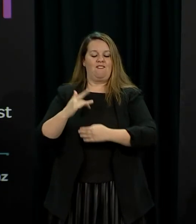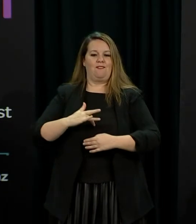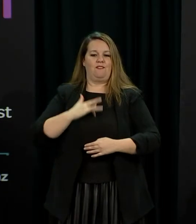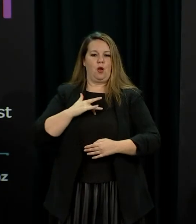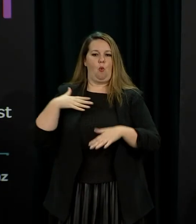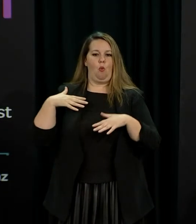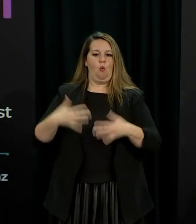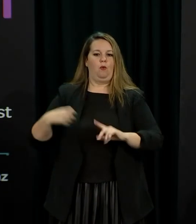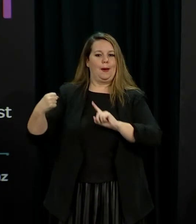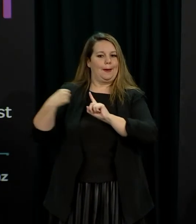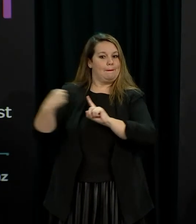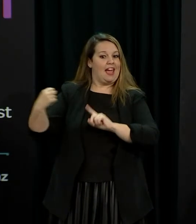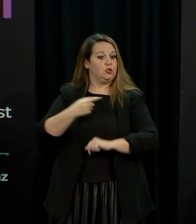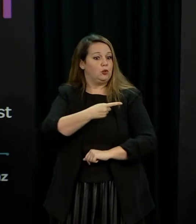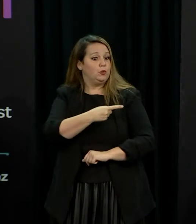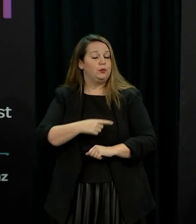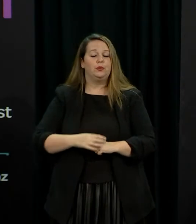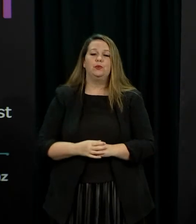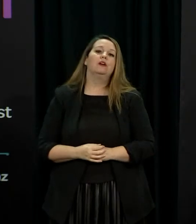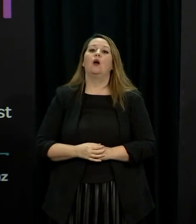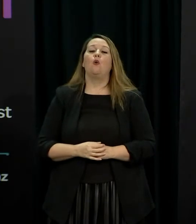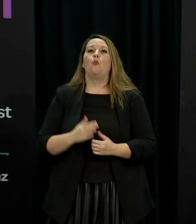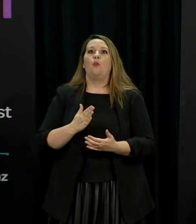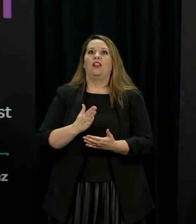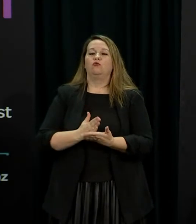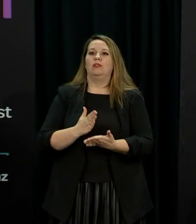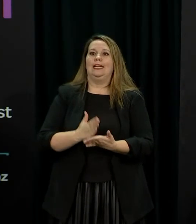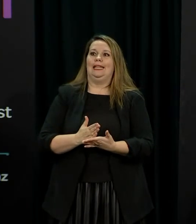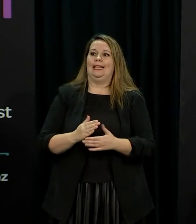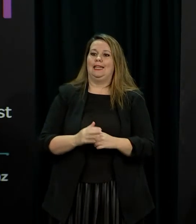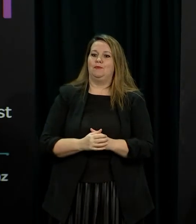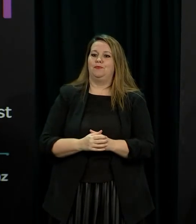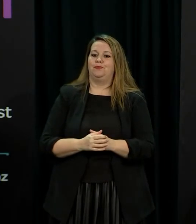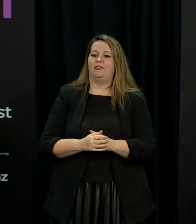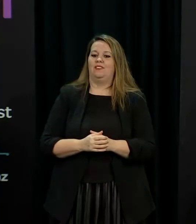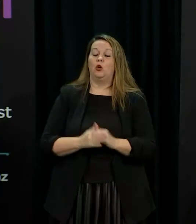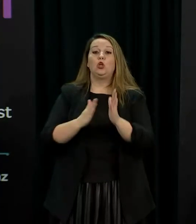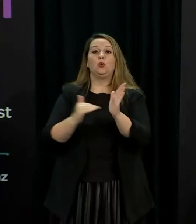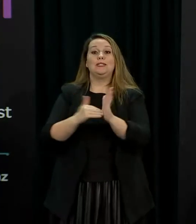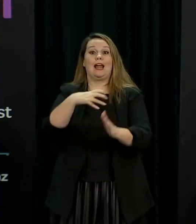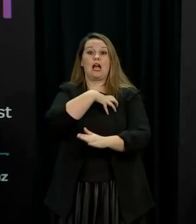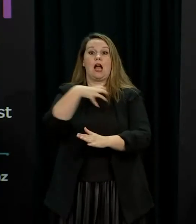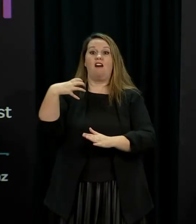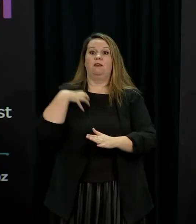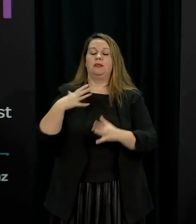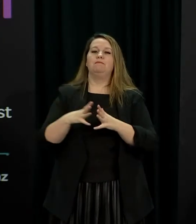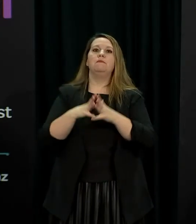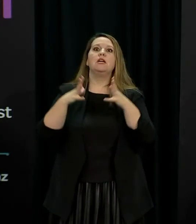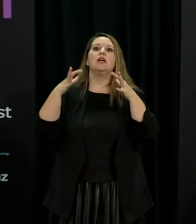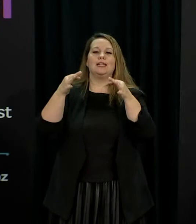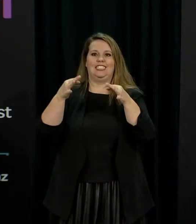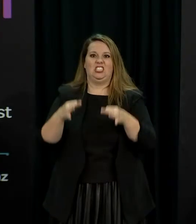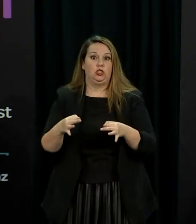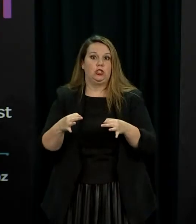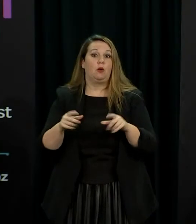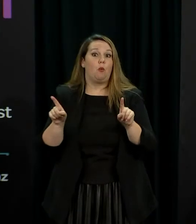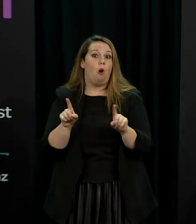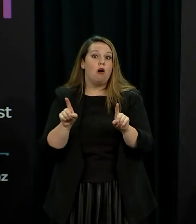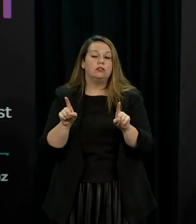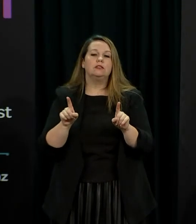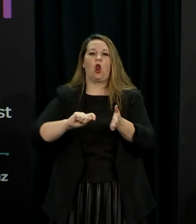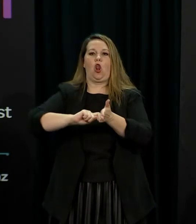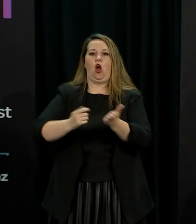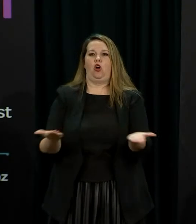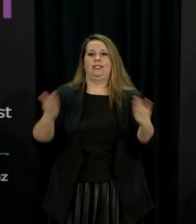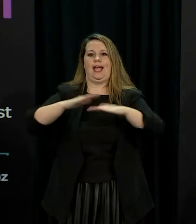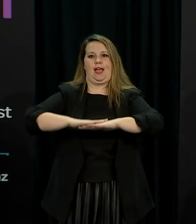it's a huge decision for the government to lock the country down, and that was incredibly early on in the pandemic,